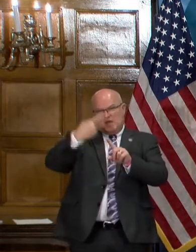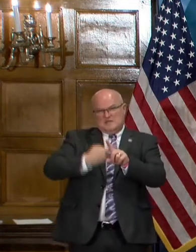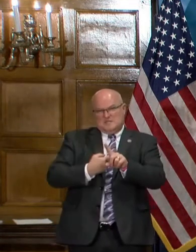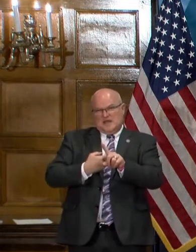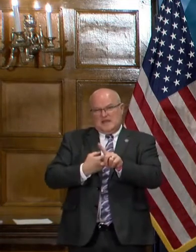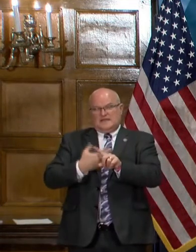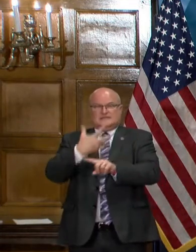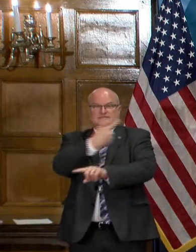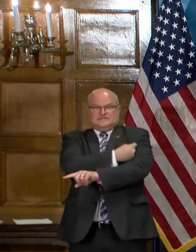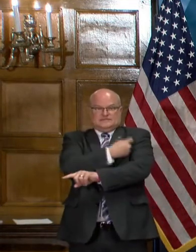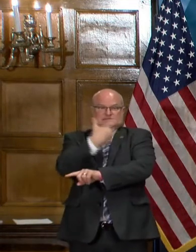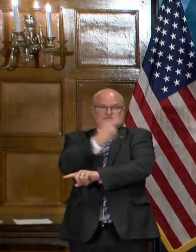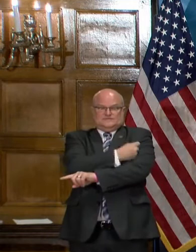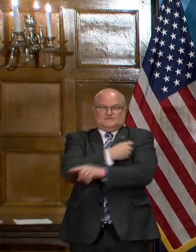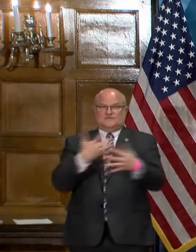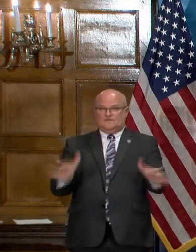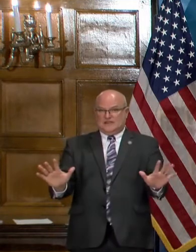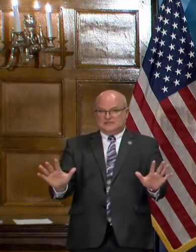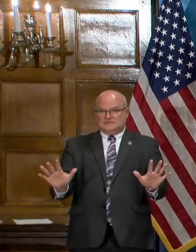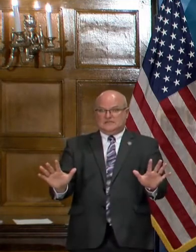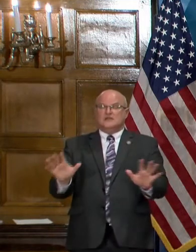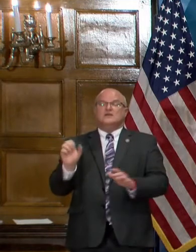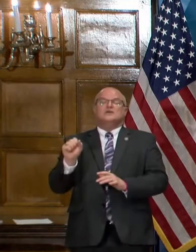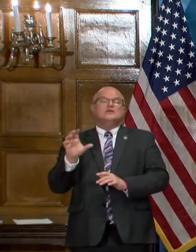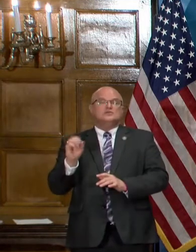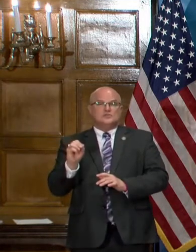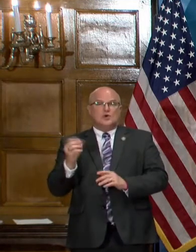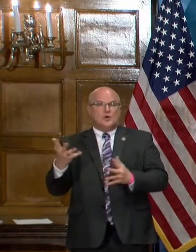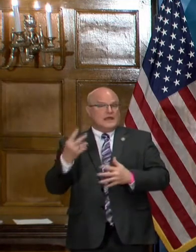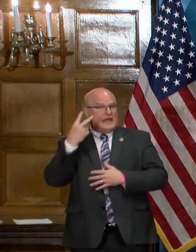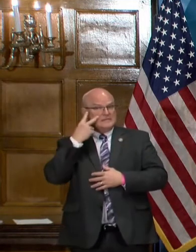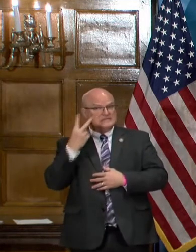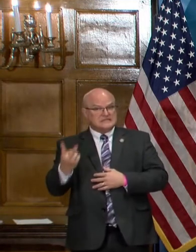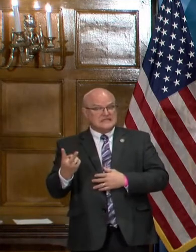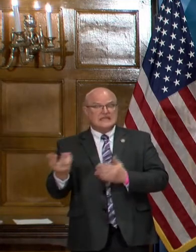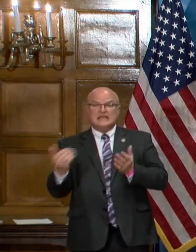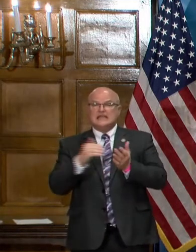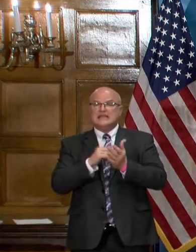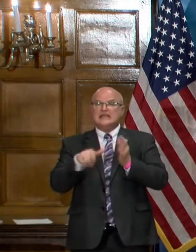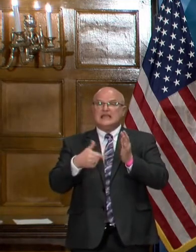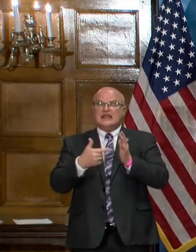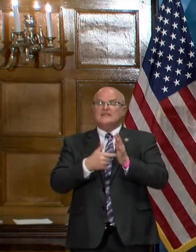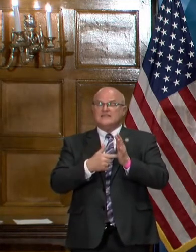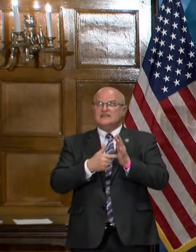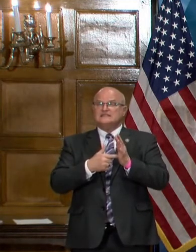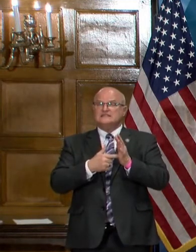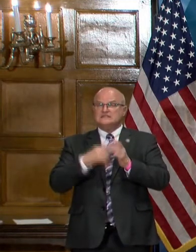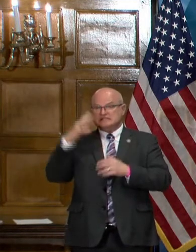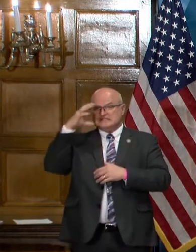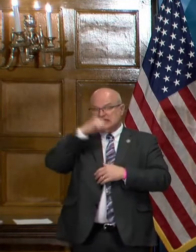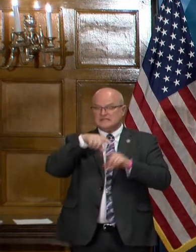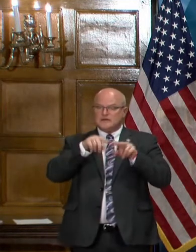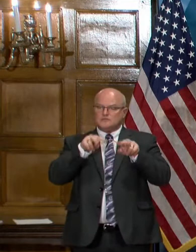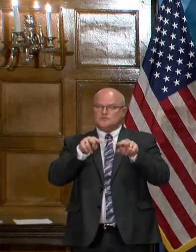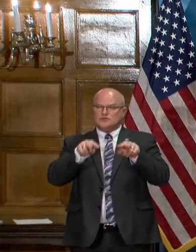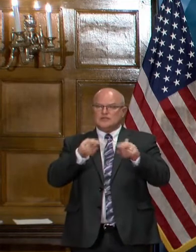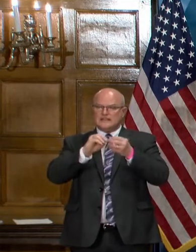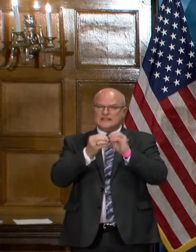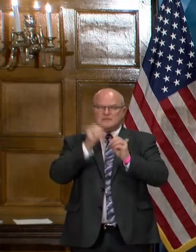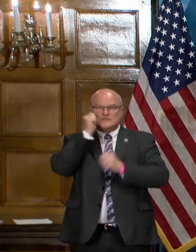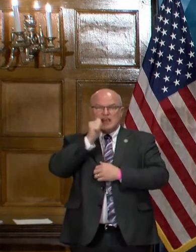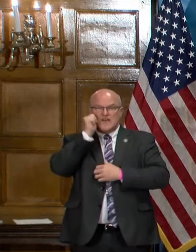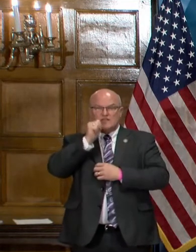to get to that fully vaccinated state. So, you know, what I'm seeing, and again, this is anecdotal, but we're looking at it every day and